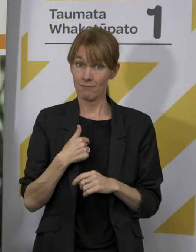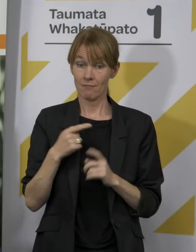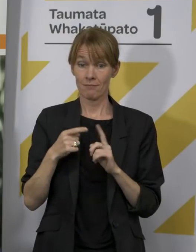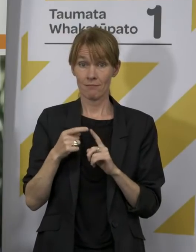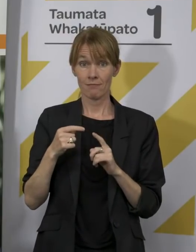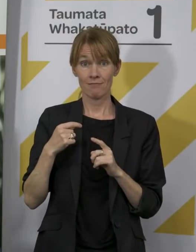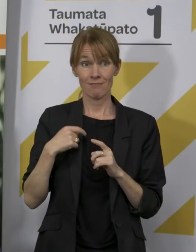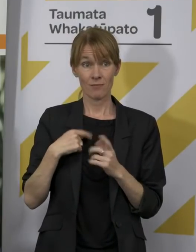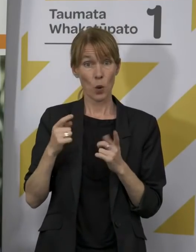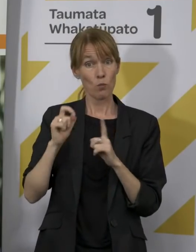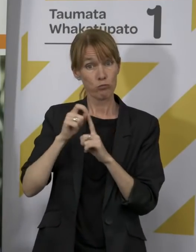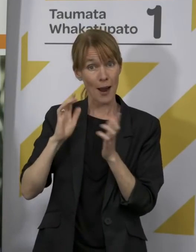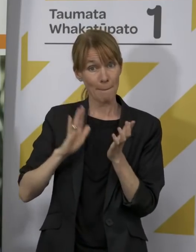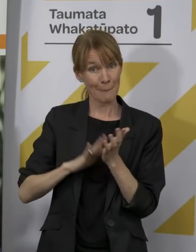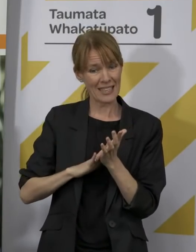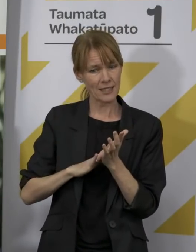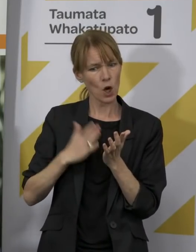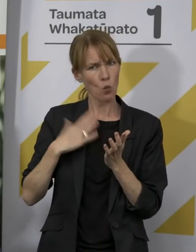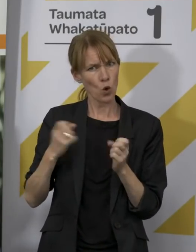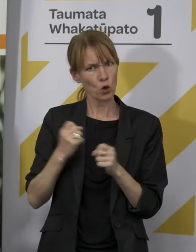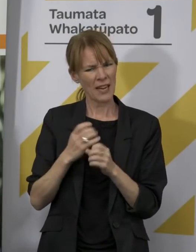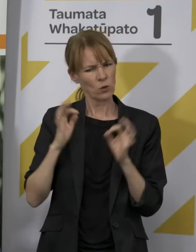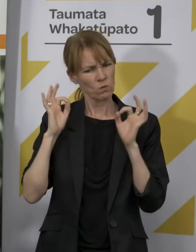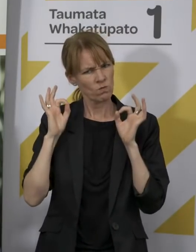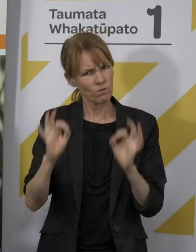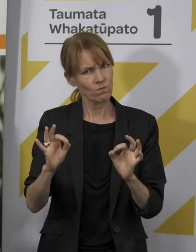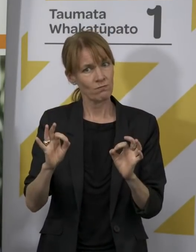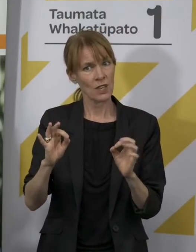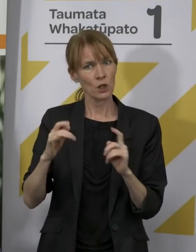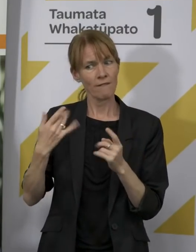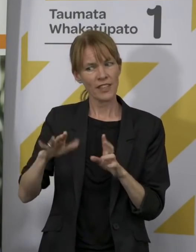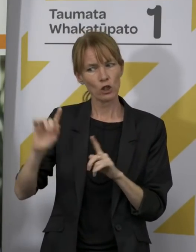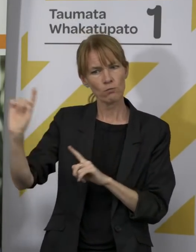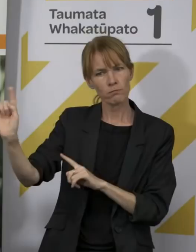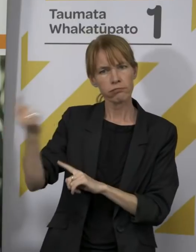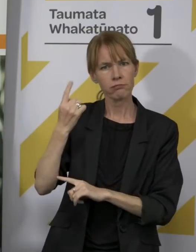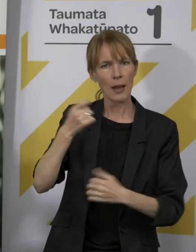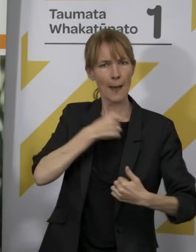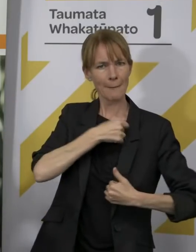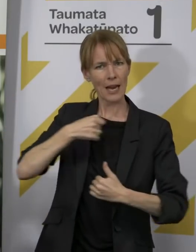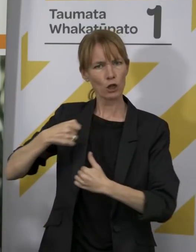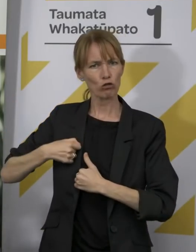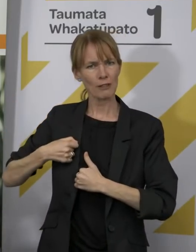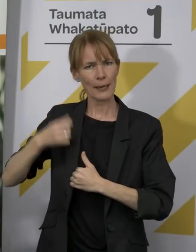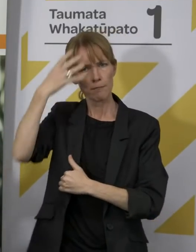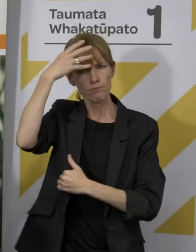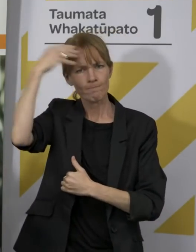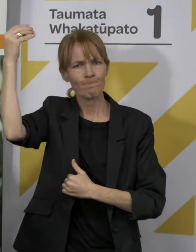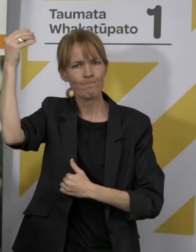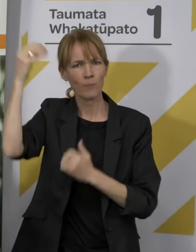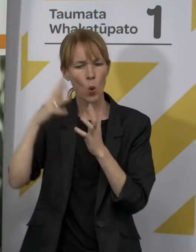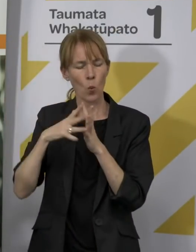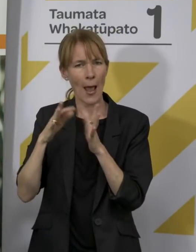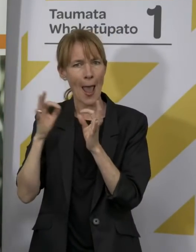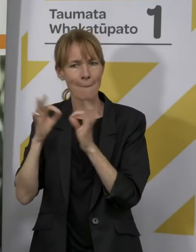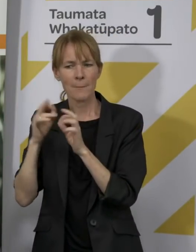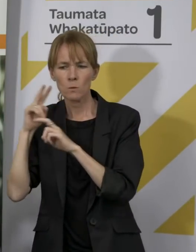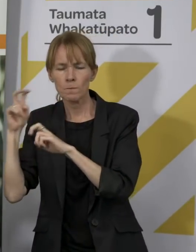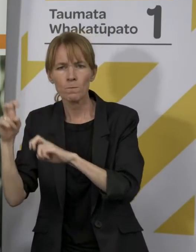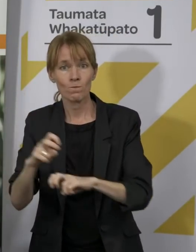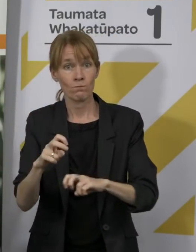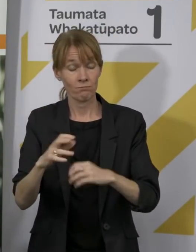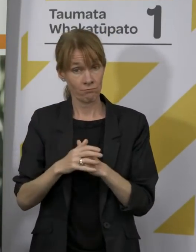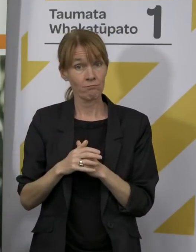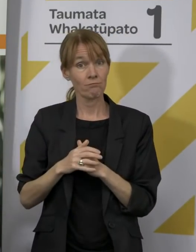Commodore Webb has done an audit of the facility, so we're continuing to strengthen that. And again, we have had cases come in